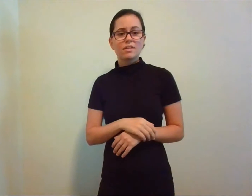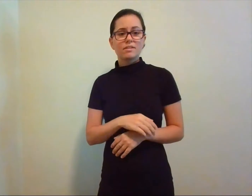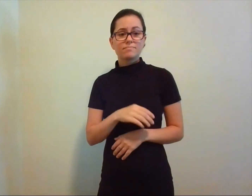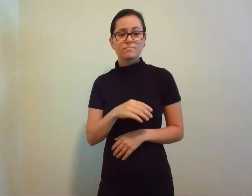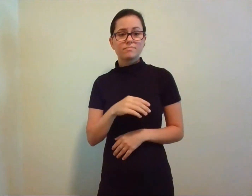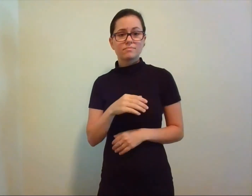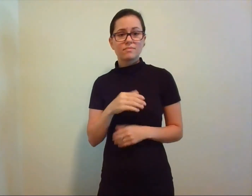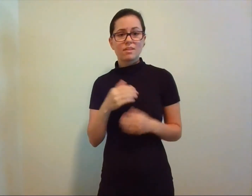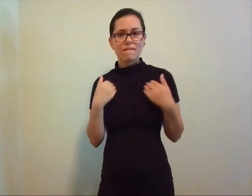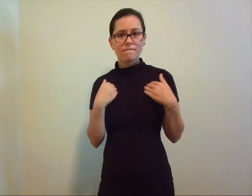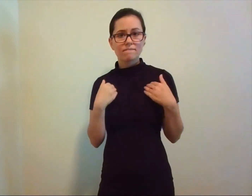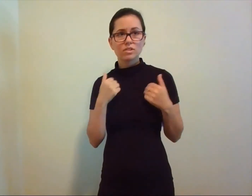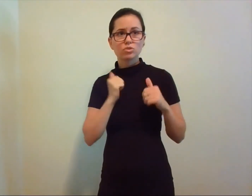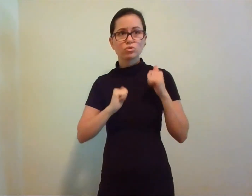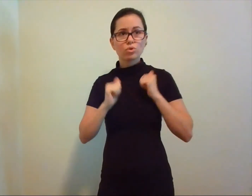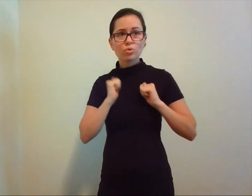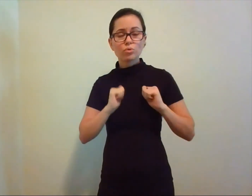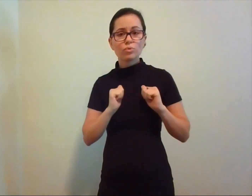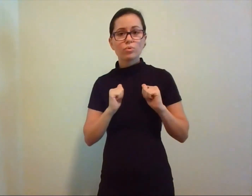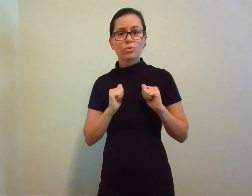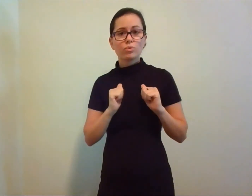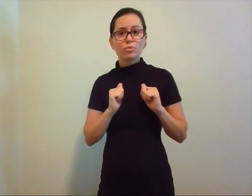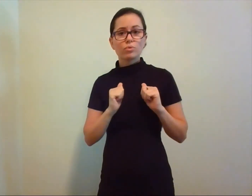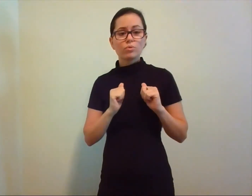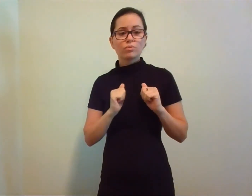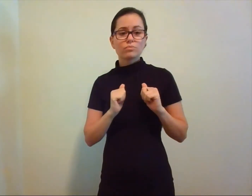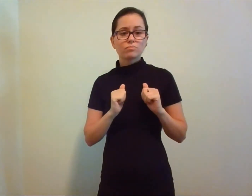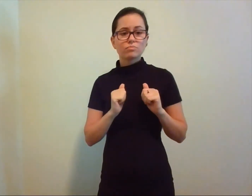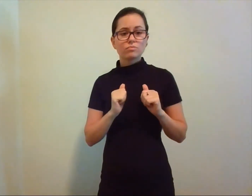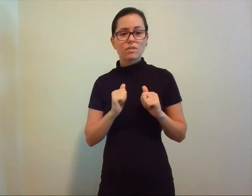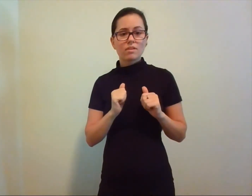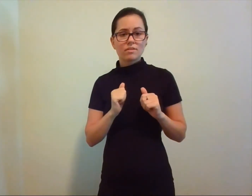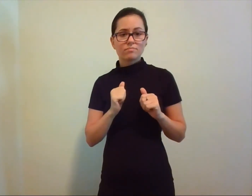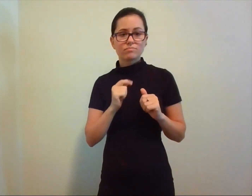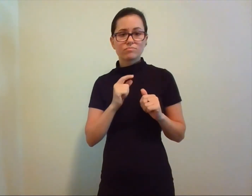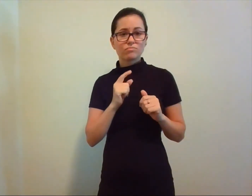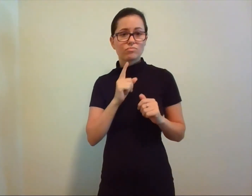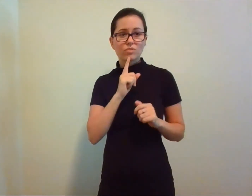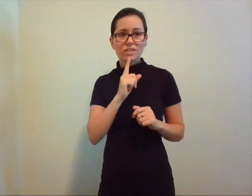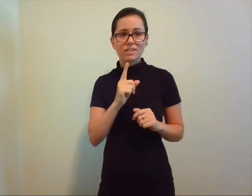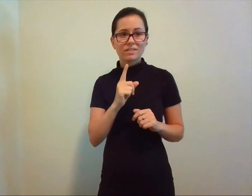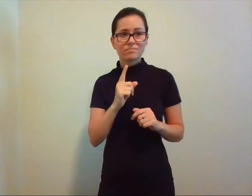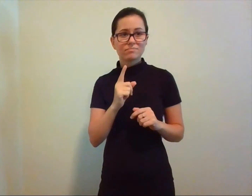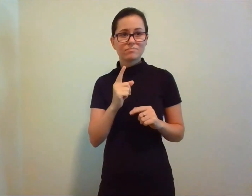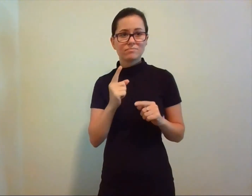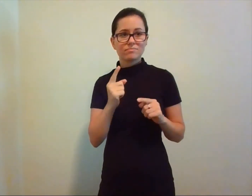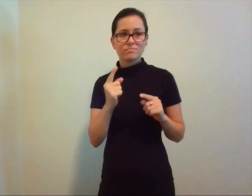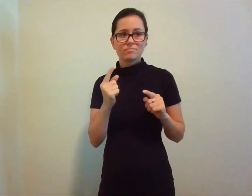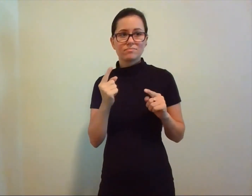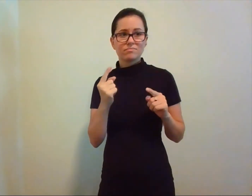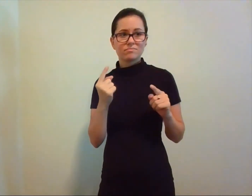about a guy who was canceled before people got canceled. You know what I'm saying? Like, now we're in the whole cancel culture, but yeah, this is back